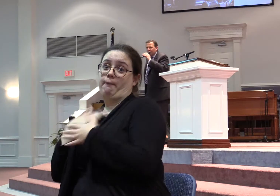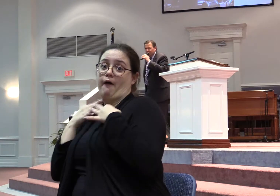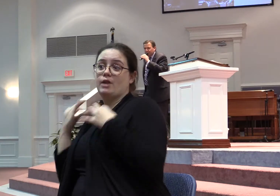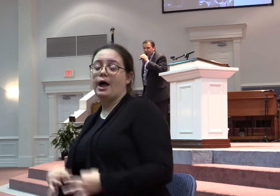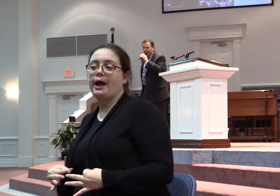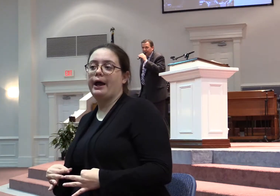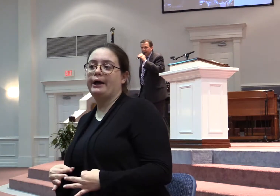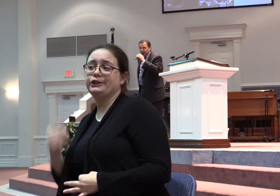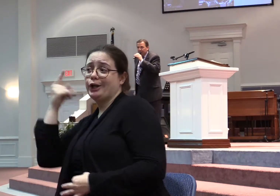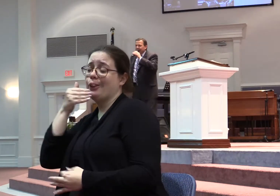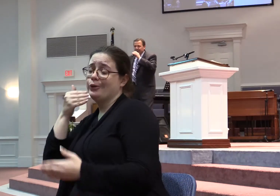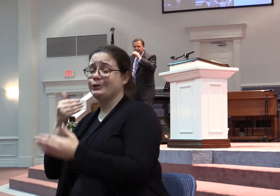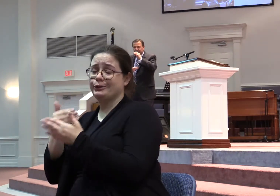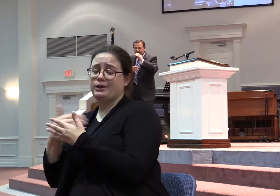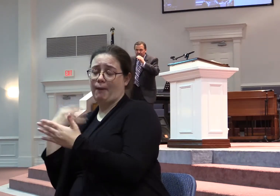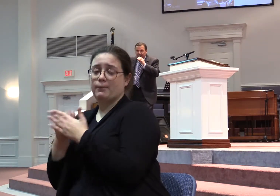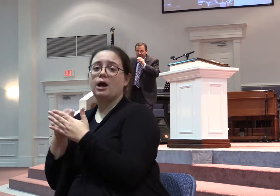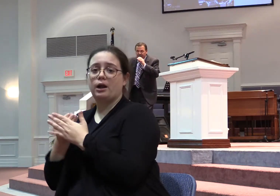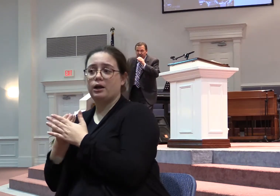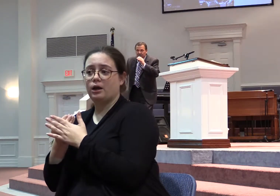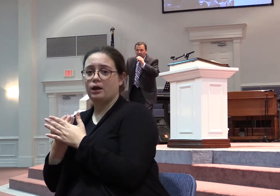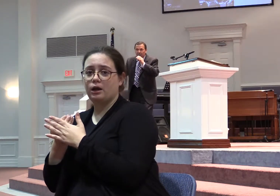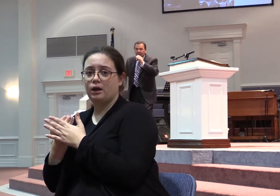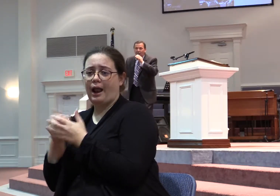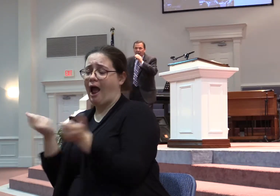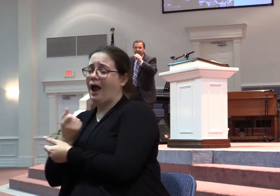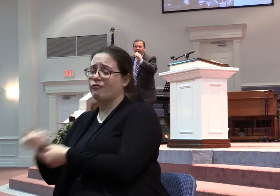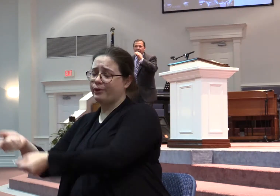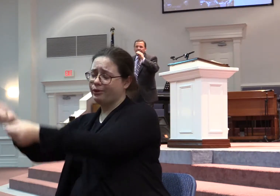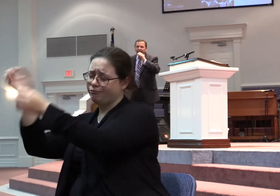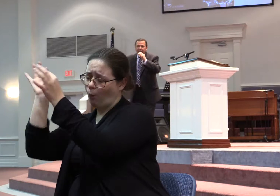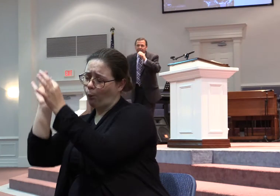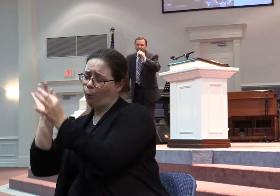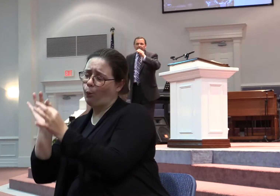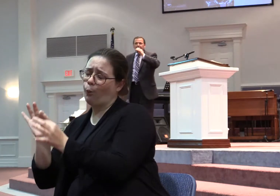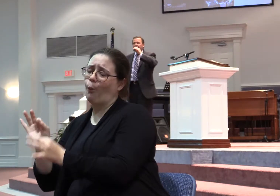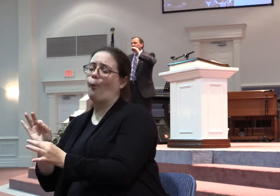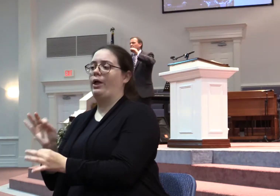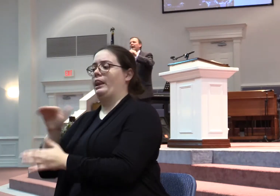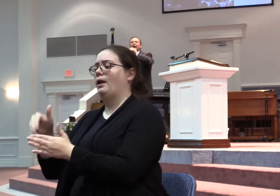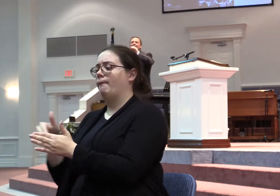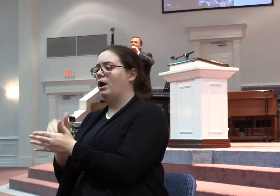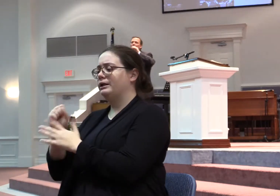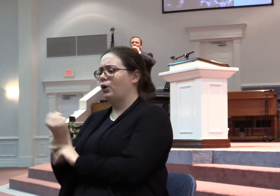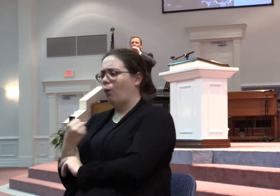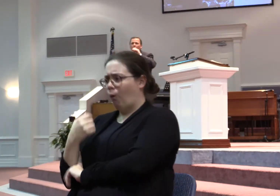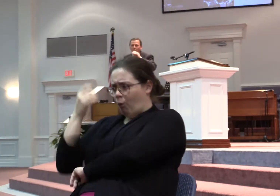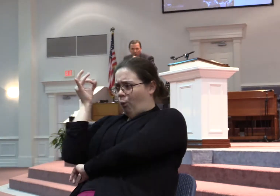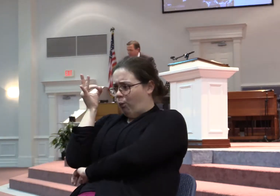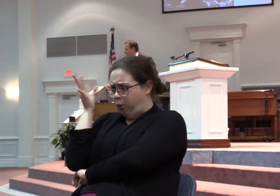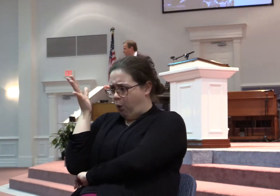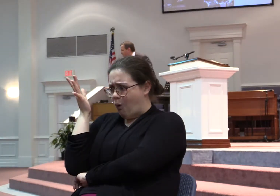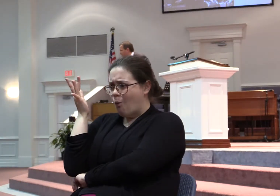looked good to the pocketbook. It just seemed like everything was going to be all right. And you got in the middle of it and thought, why in the